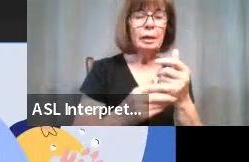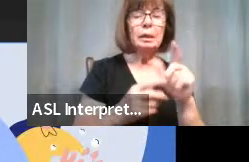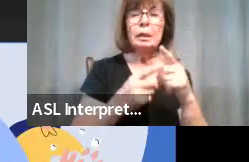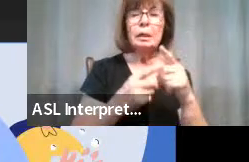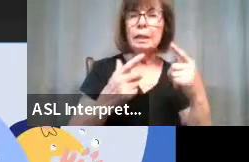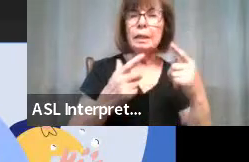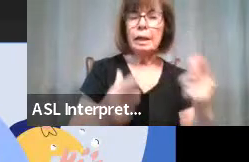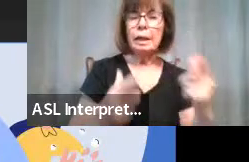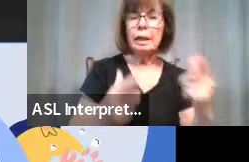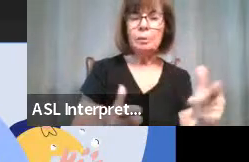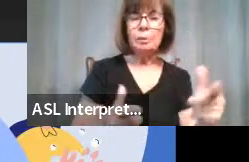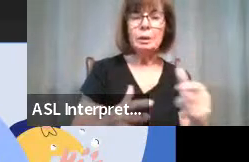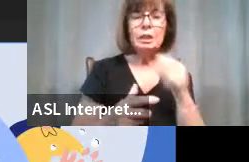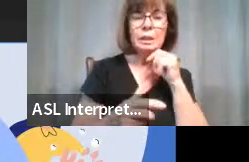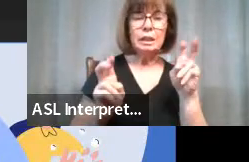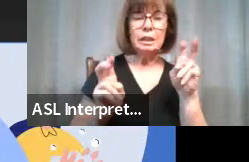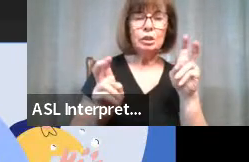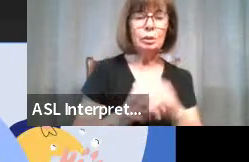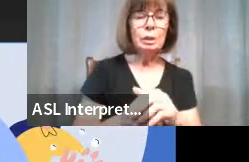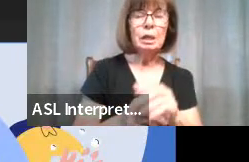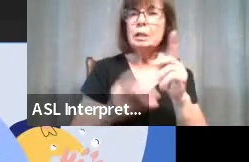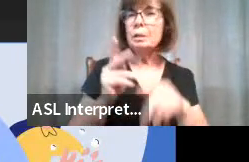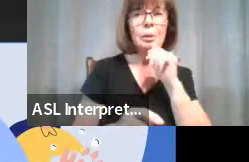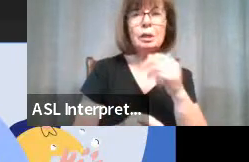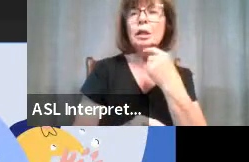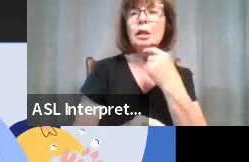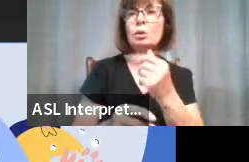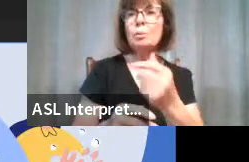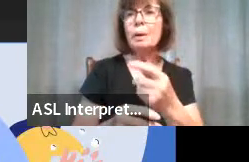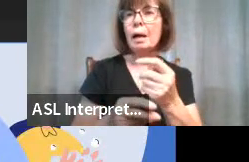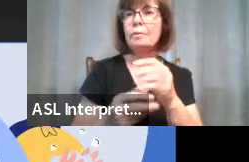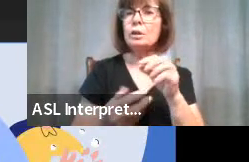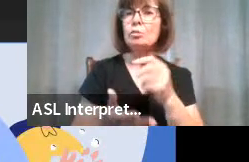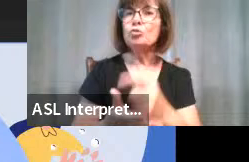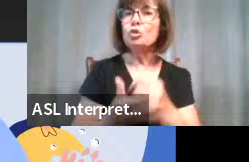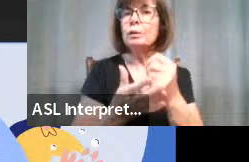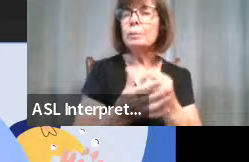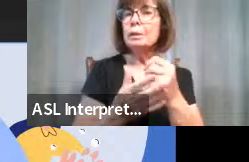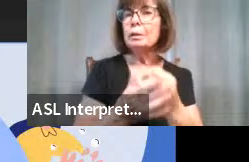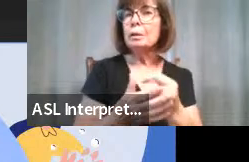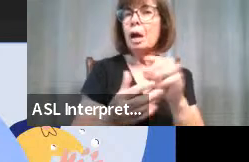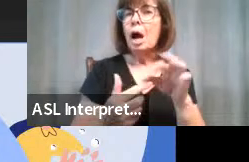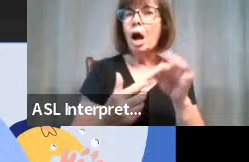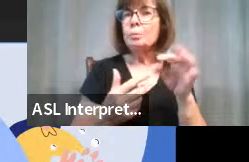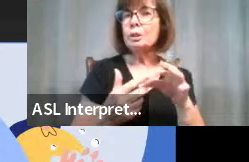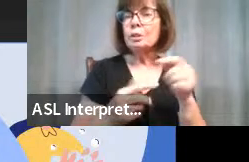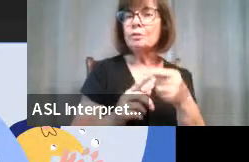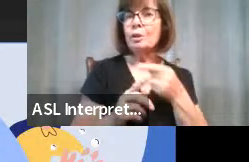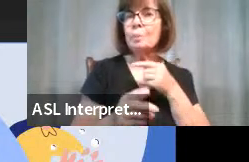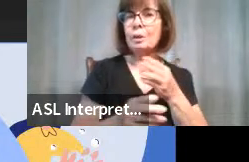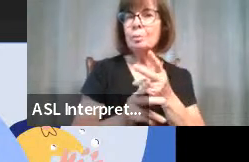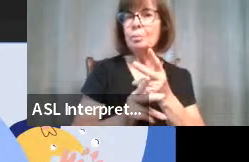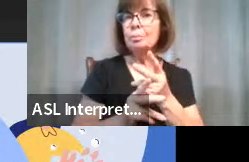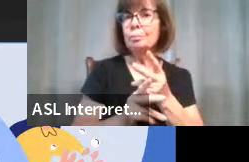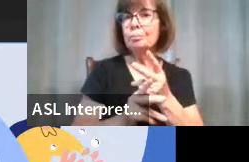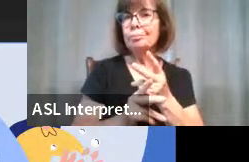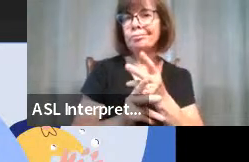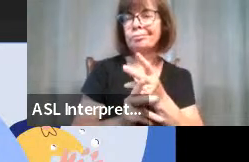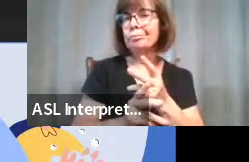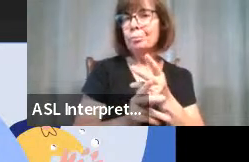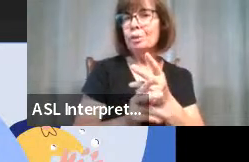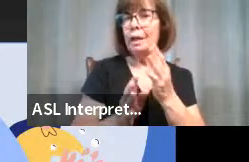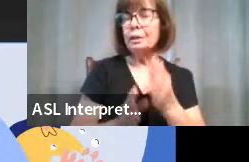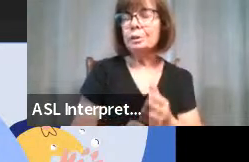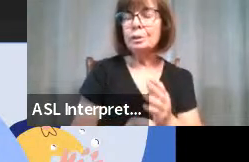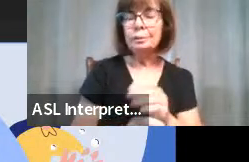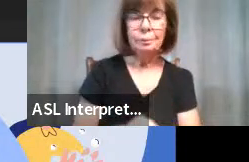their providers, and that pharmacies are not always accessible for marginalized communities, and other problems with them